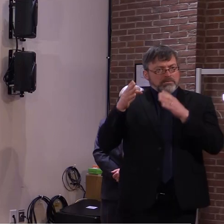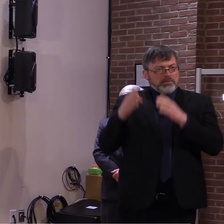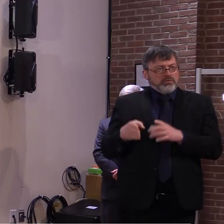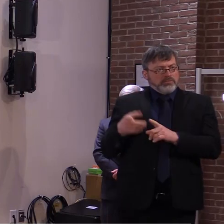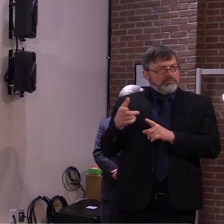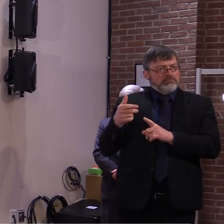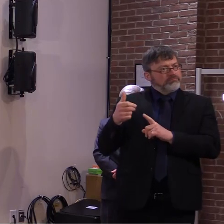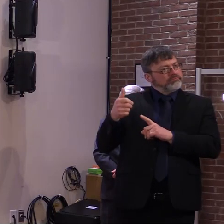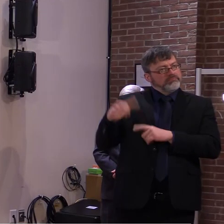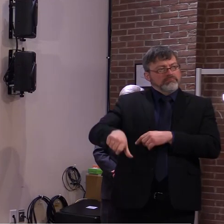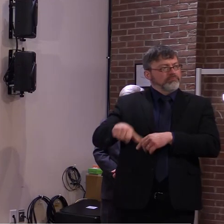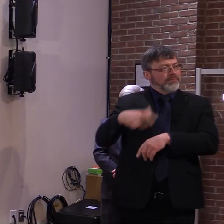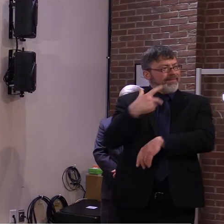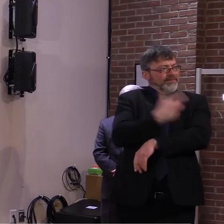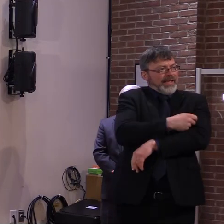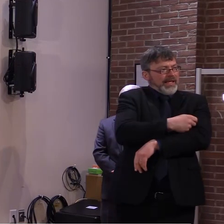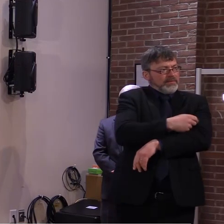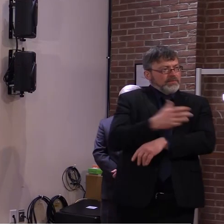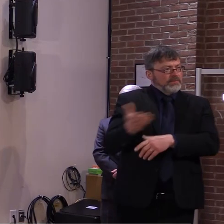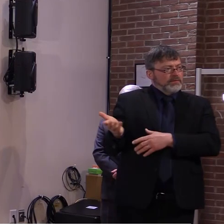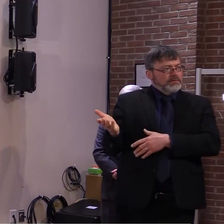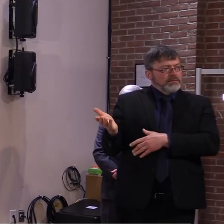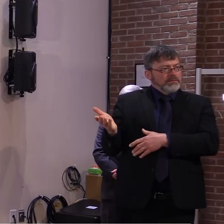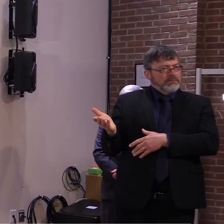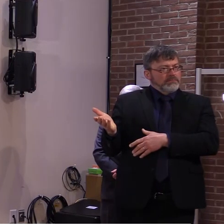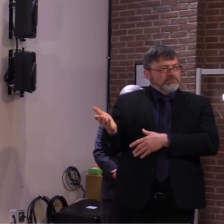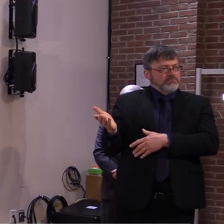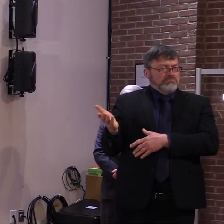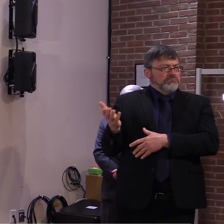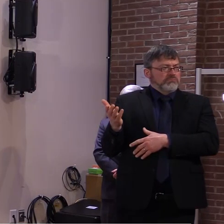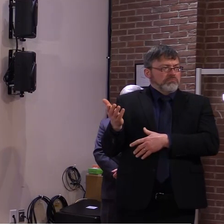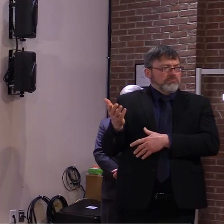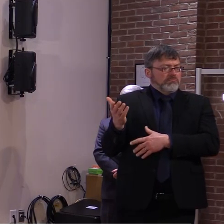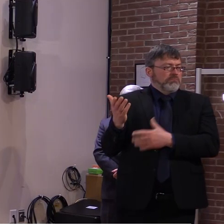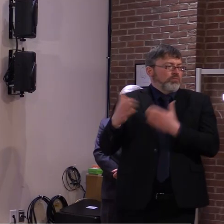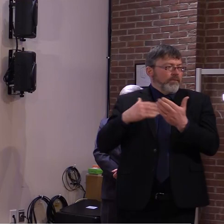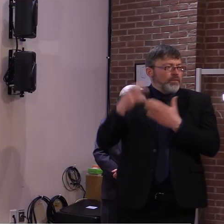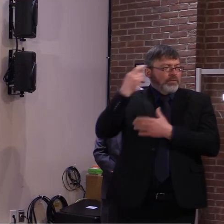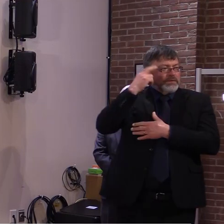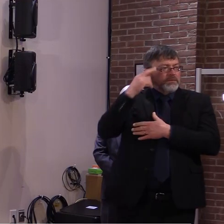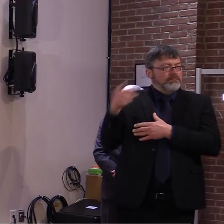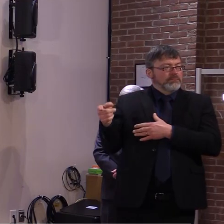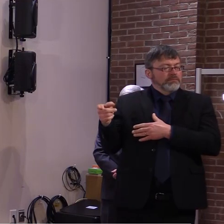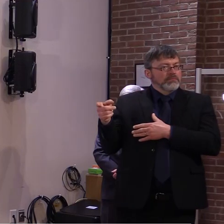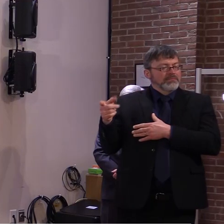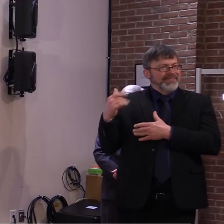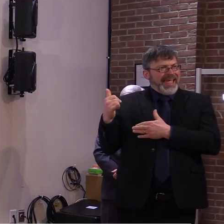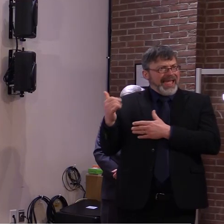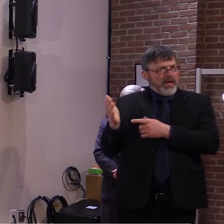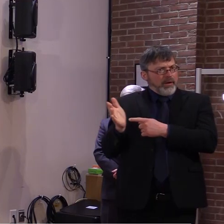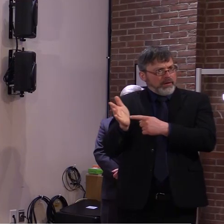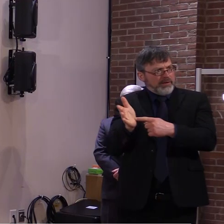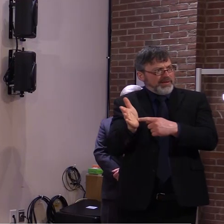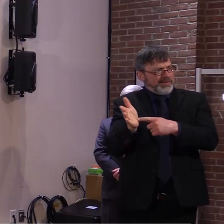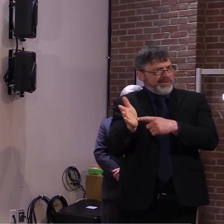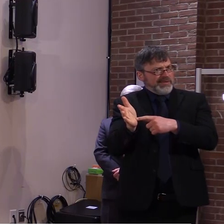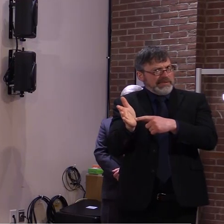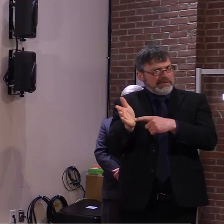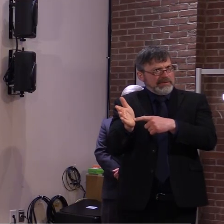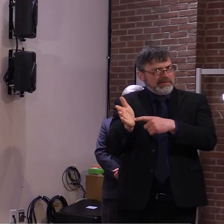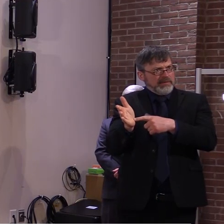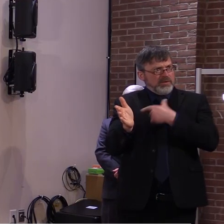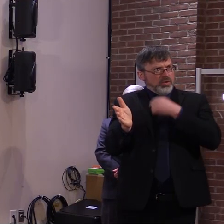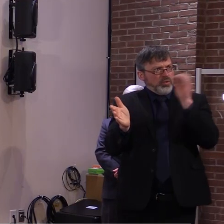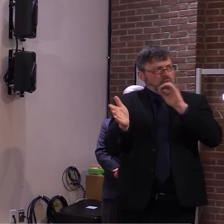that the purpose of looking for proof of vaccination is to deny people